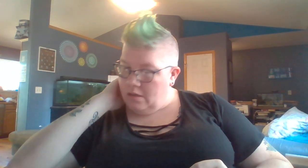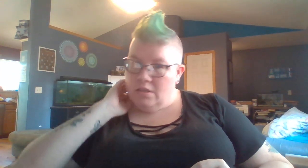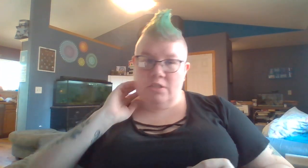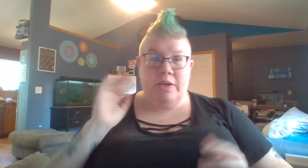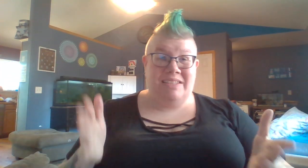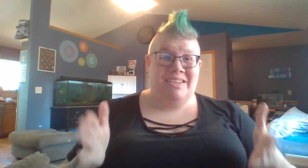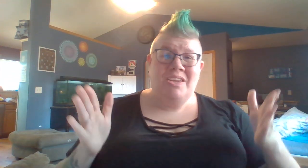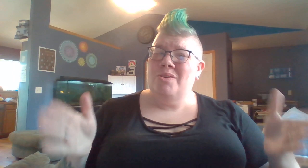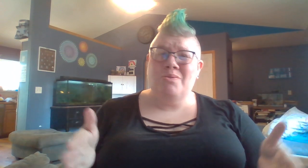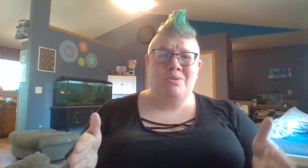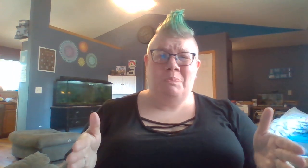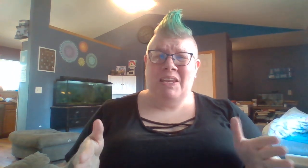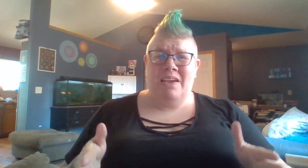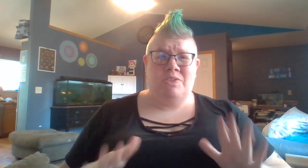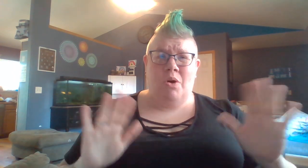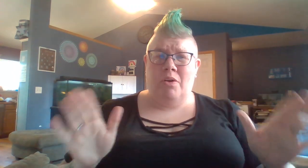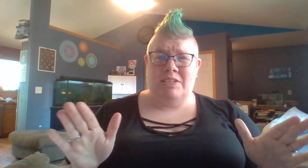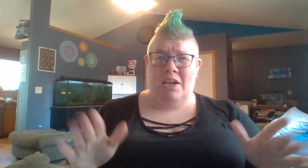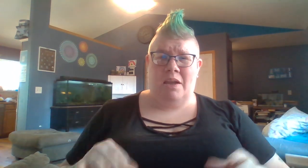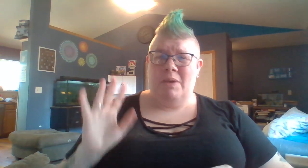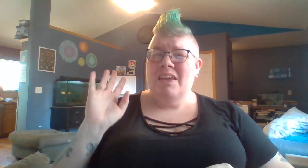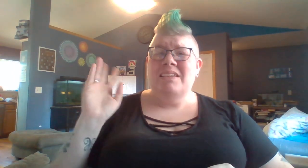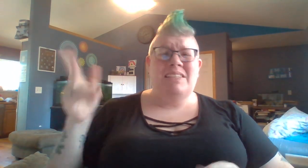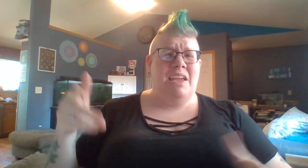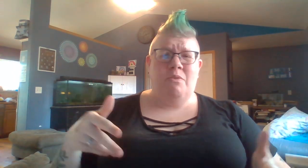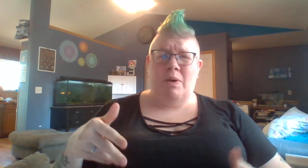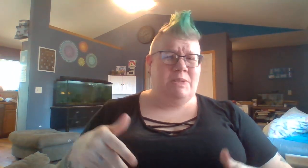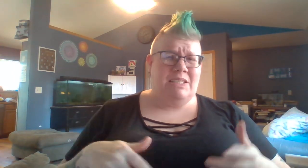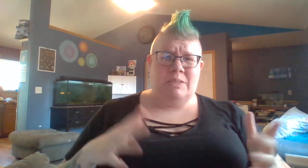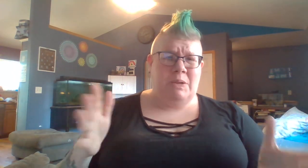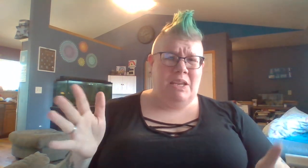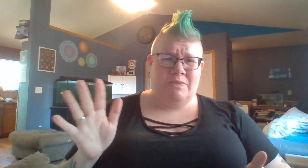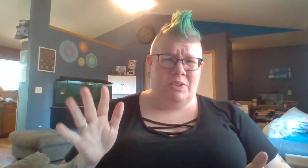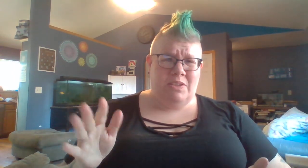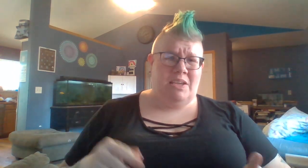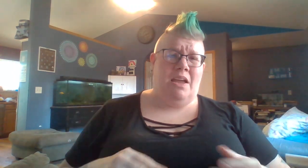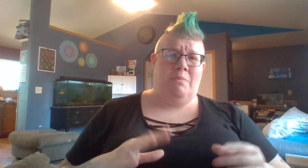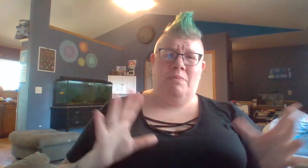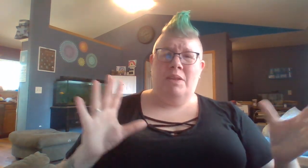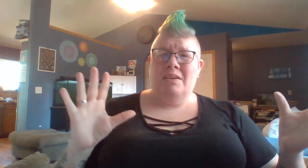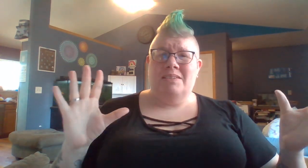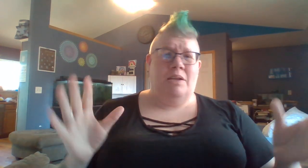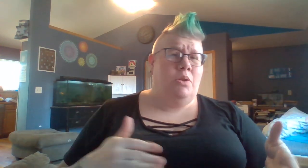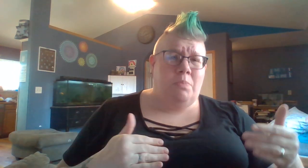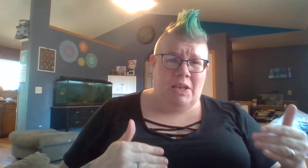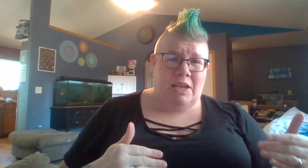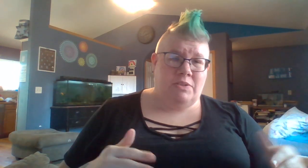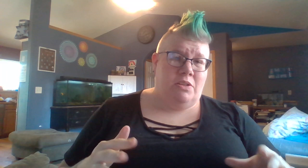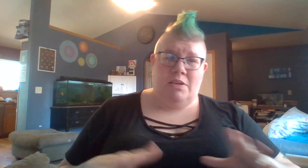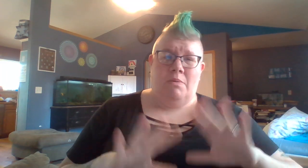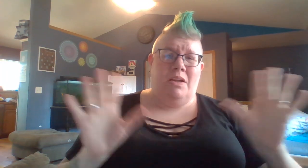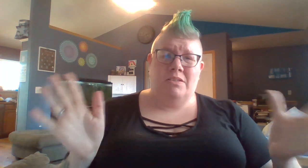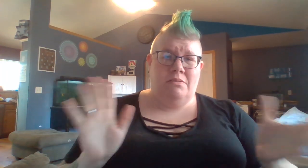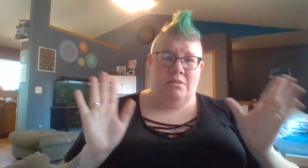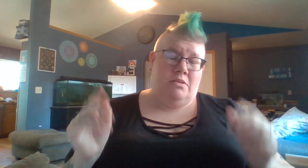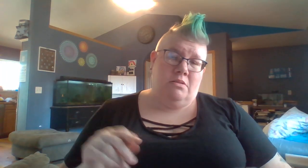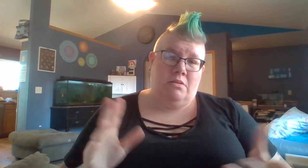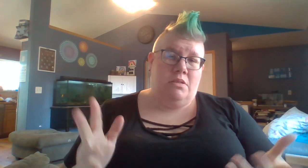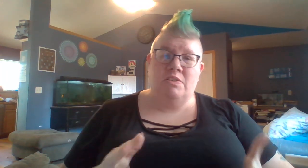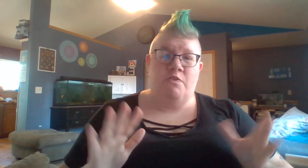So yes, use PDFs all the time. Save websites as PDFs all the time. Download PDFs all the time. It's a